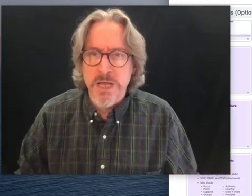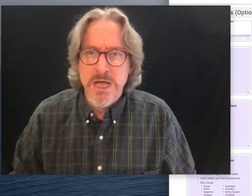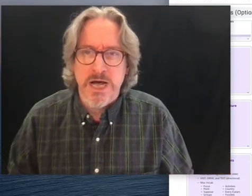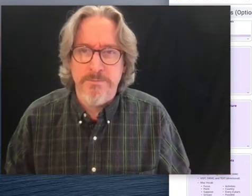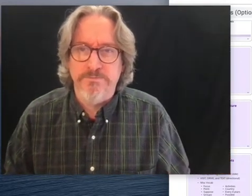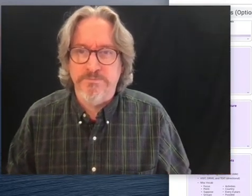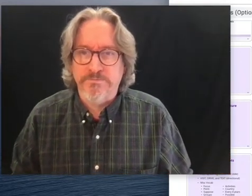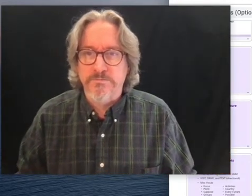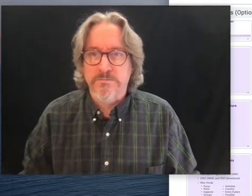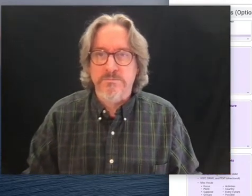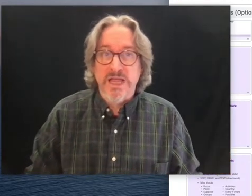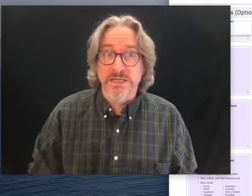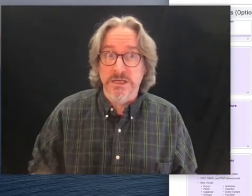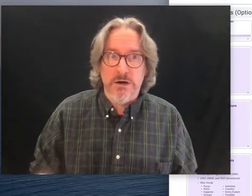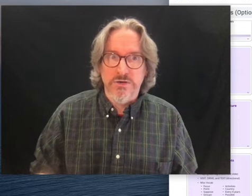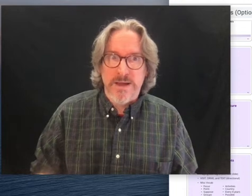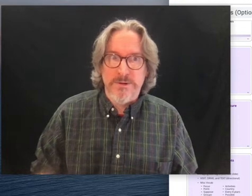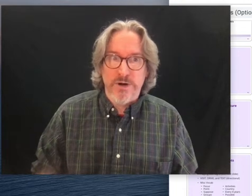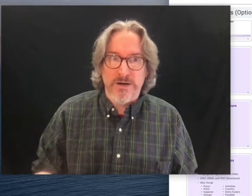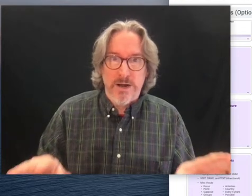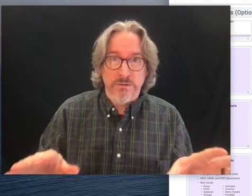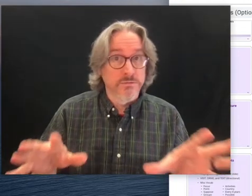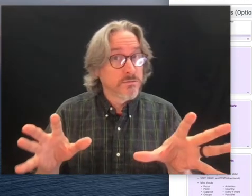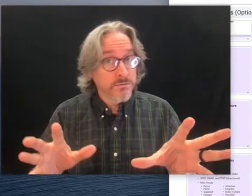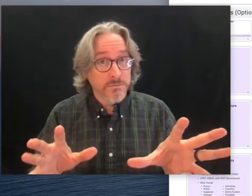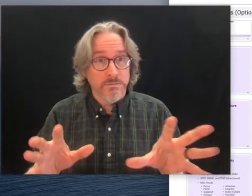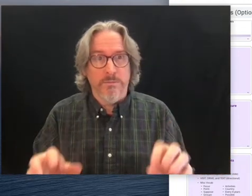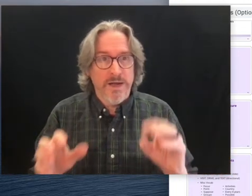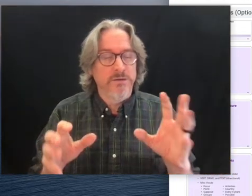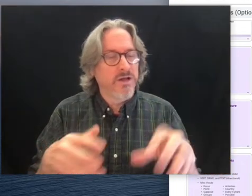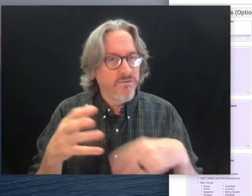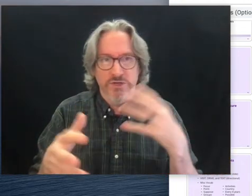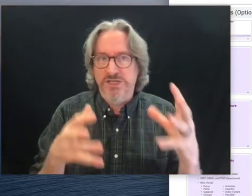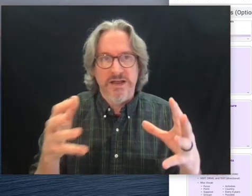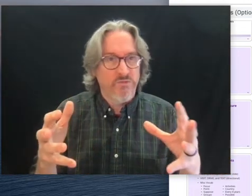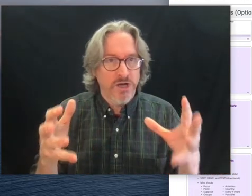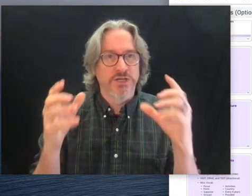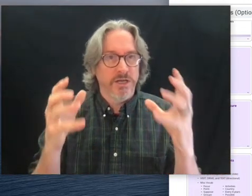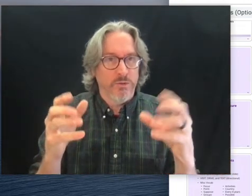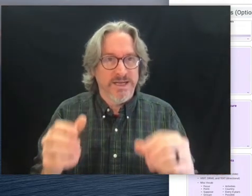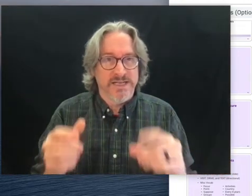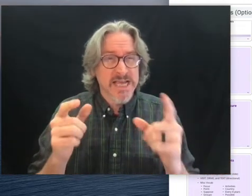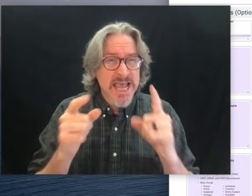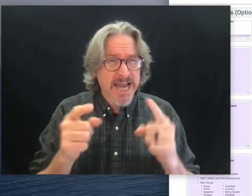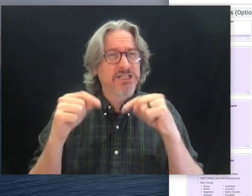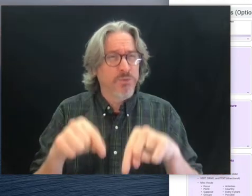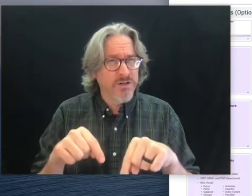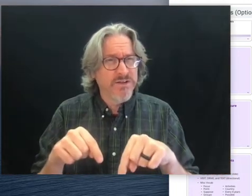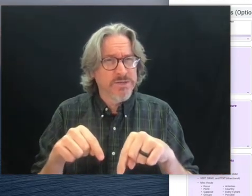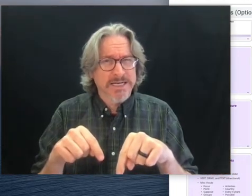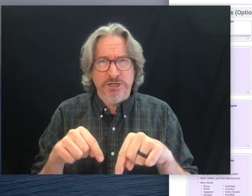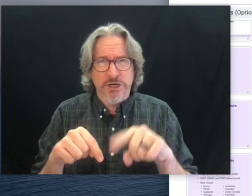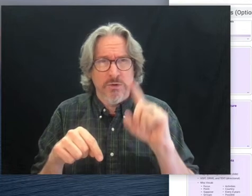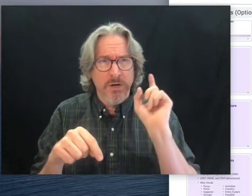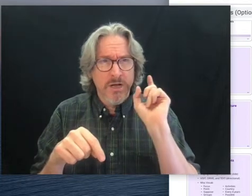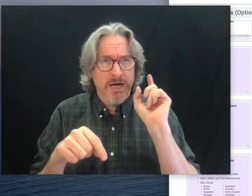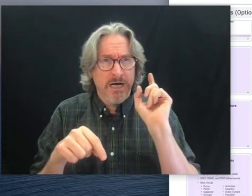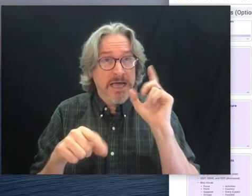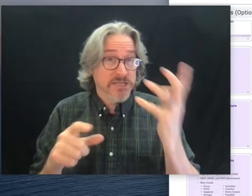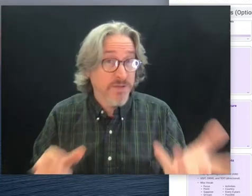that. It's a little hard to wrap your brain around, but if you just kind of watch it, it will make sense. And actually, one of the videos I can